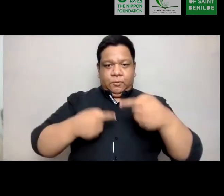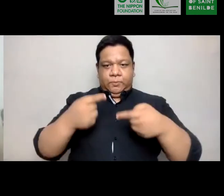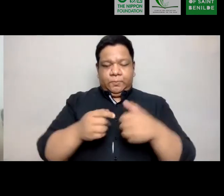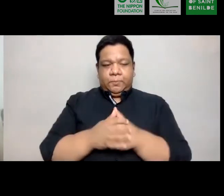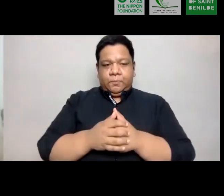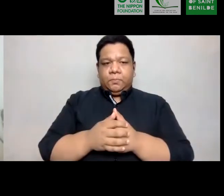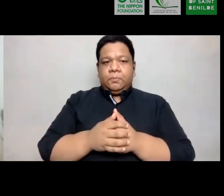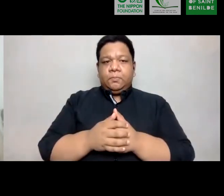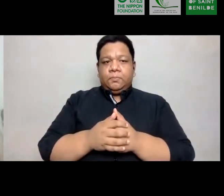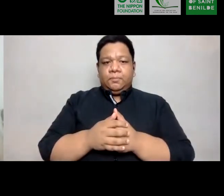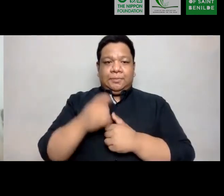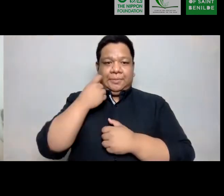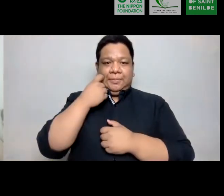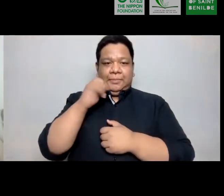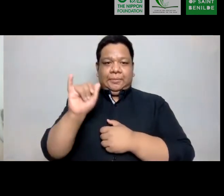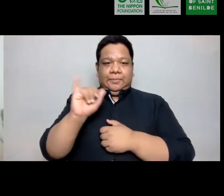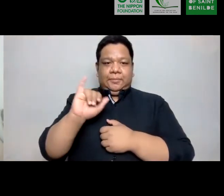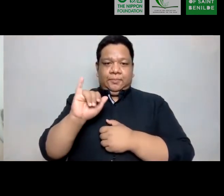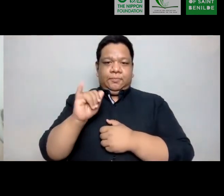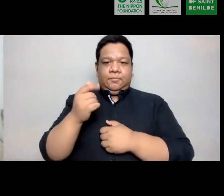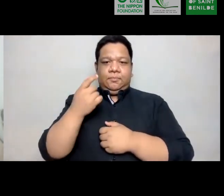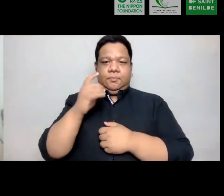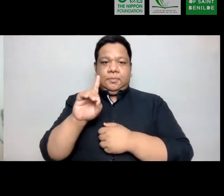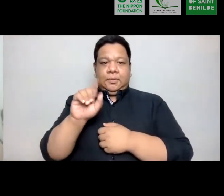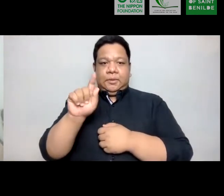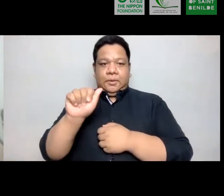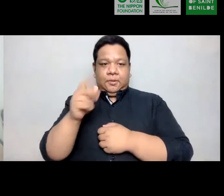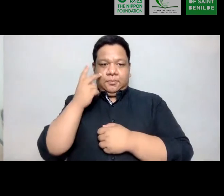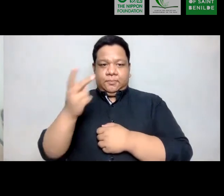That's what we just did with the data that we have, right?